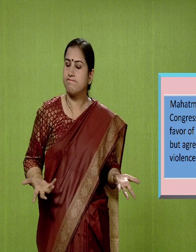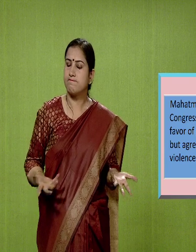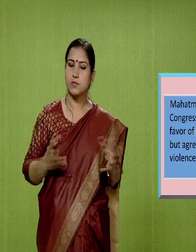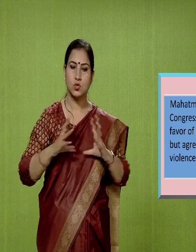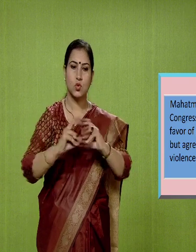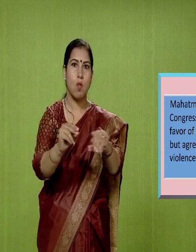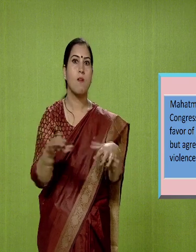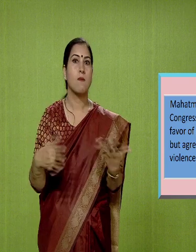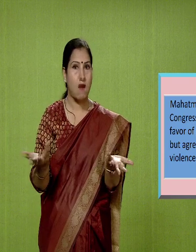solution.